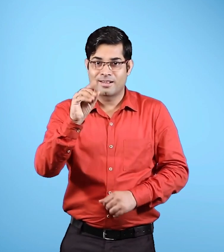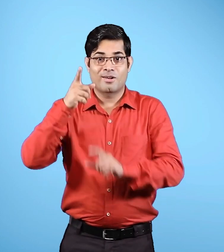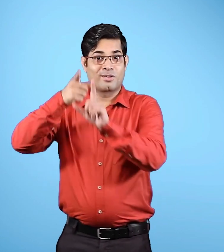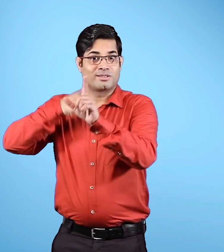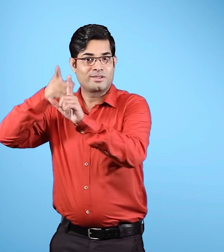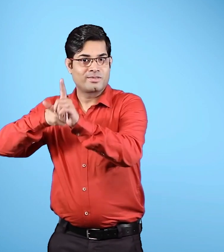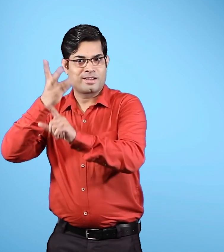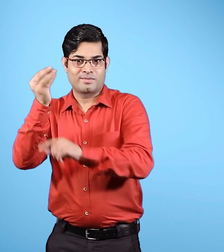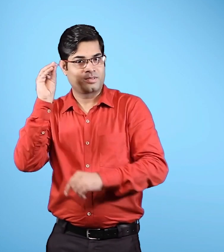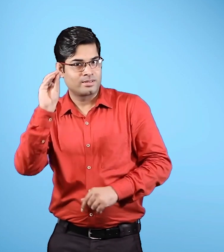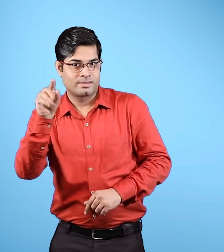year.